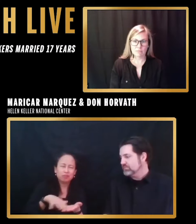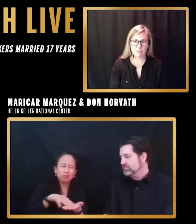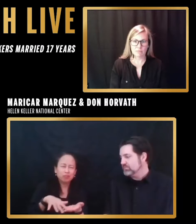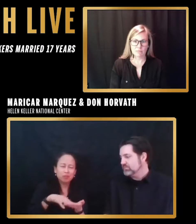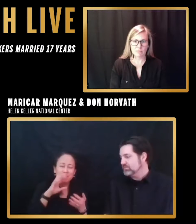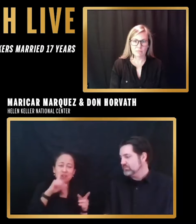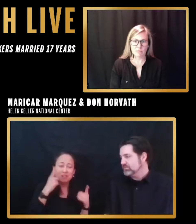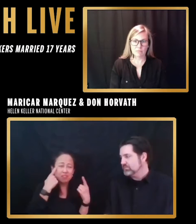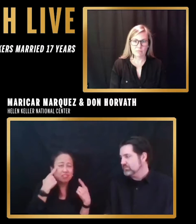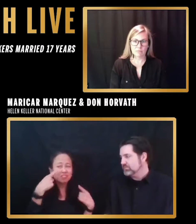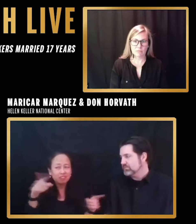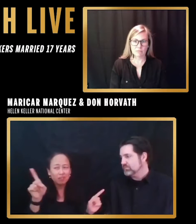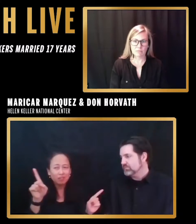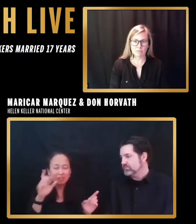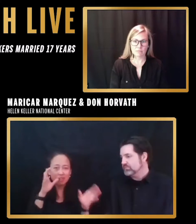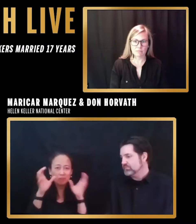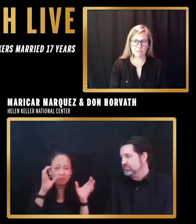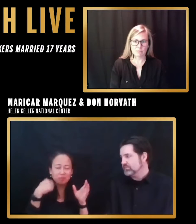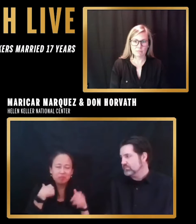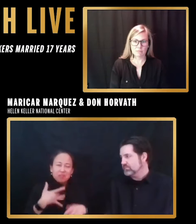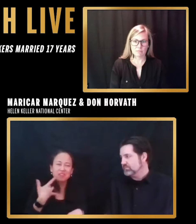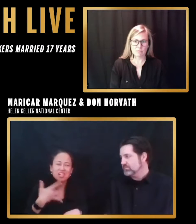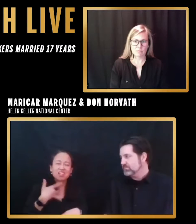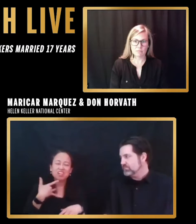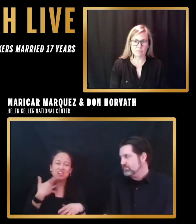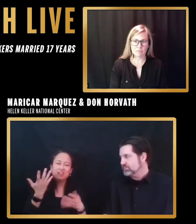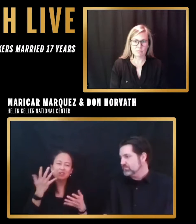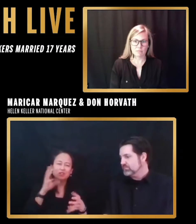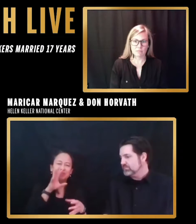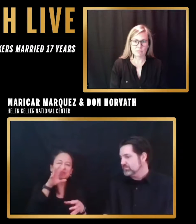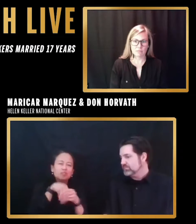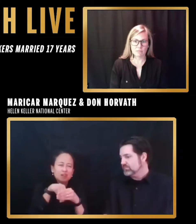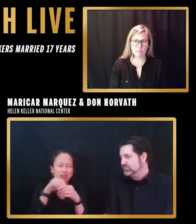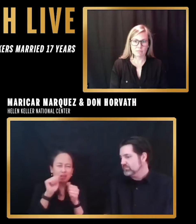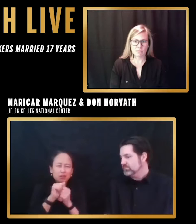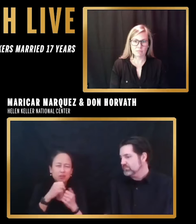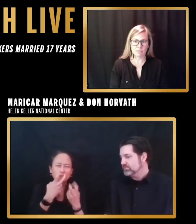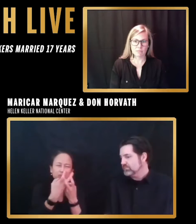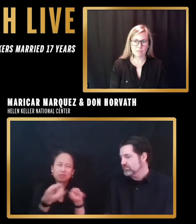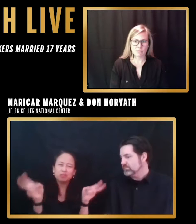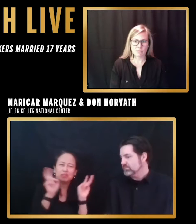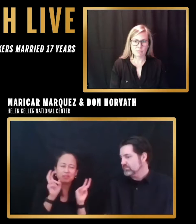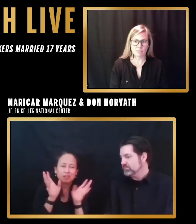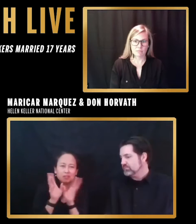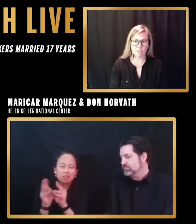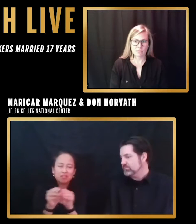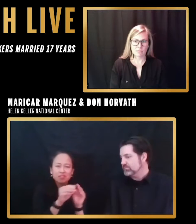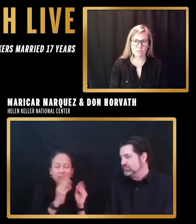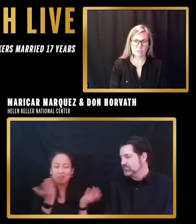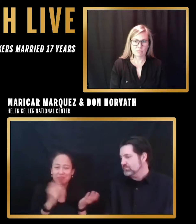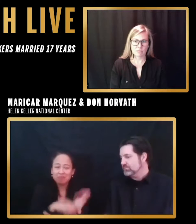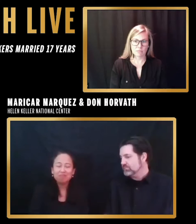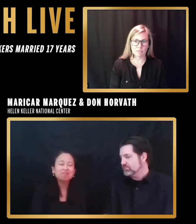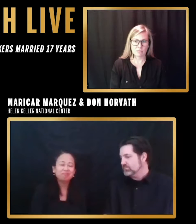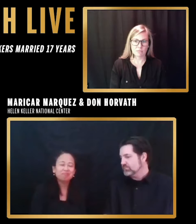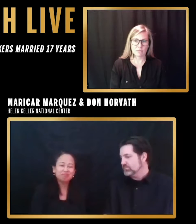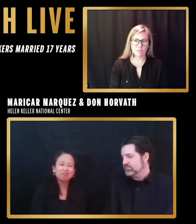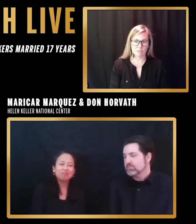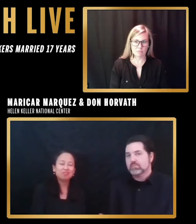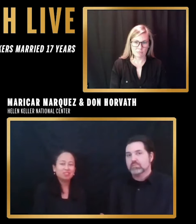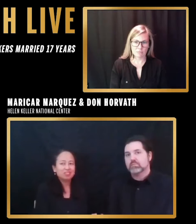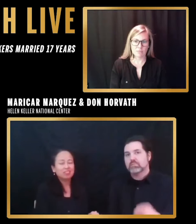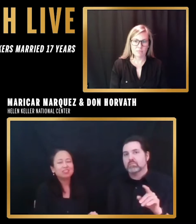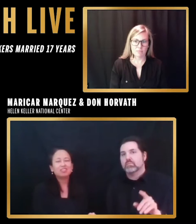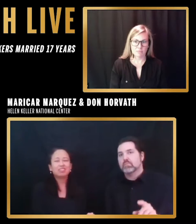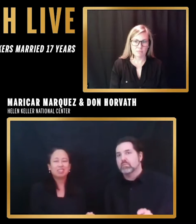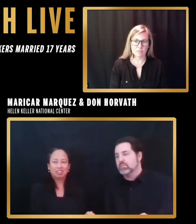can participate because I am reading these emails, and if I want to make a comment, I tell the interpreter and then everyone pauses for me to catch up and